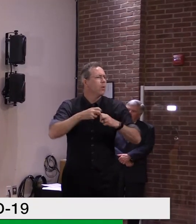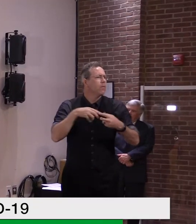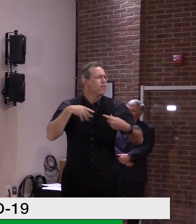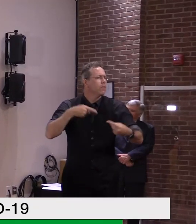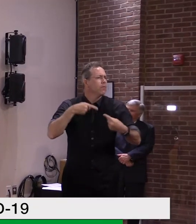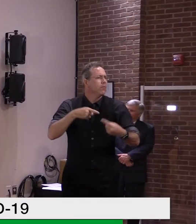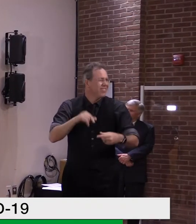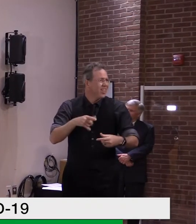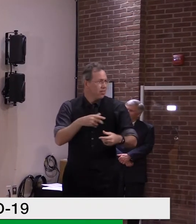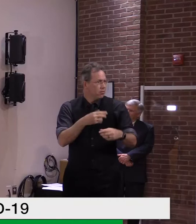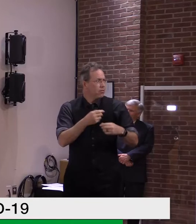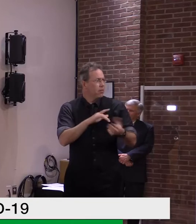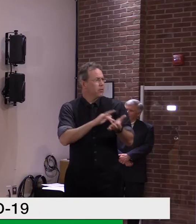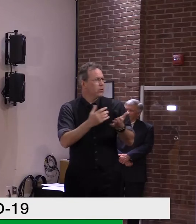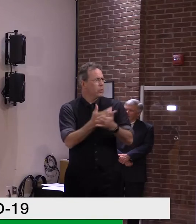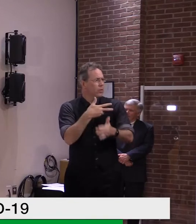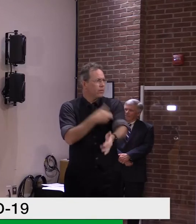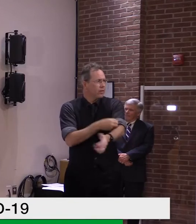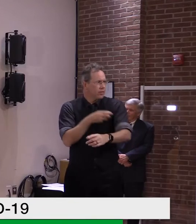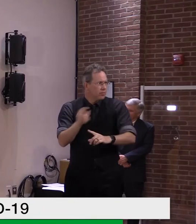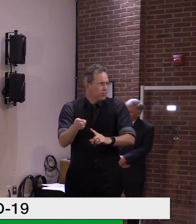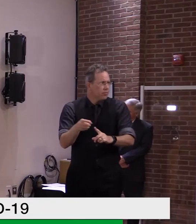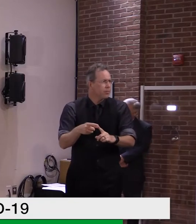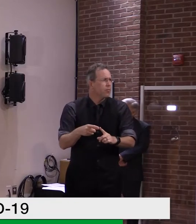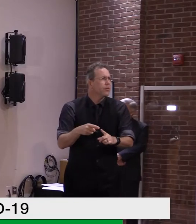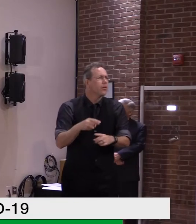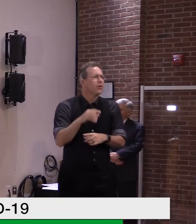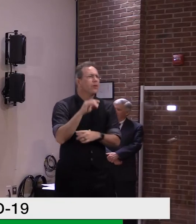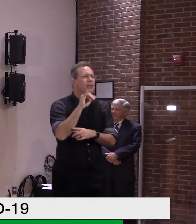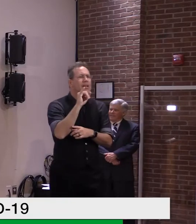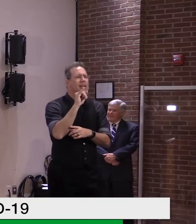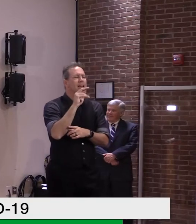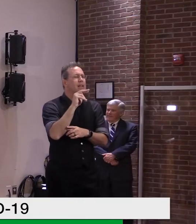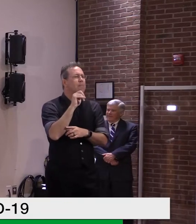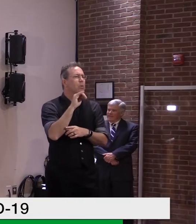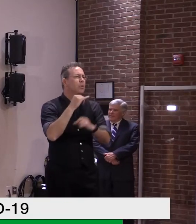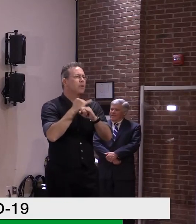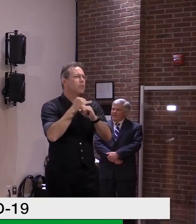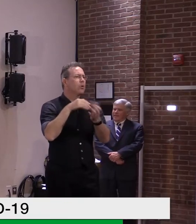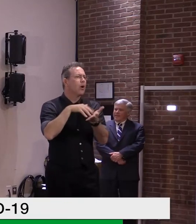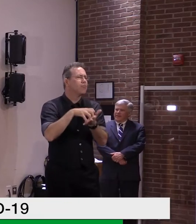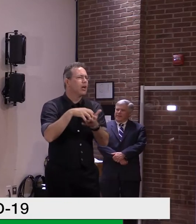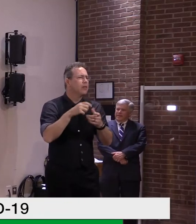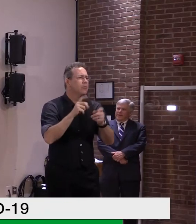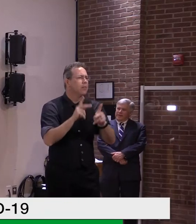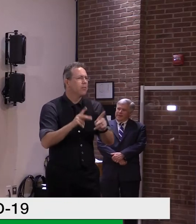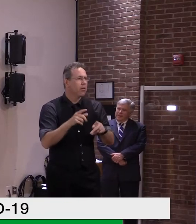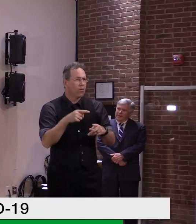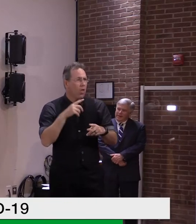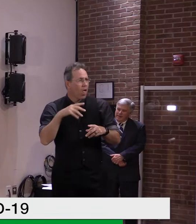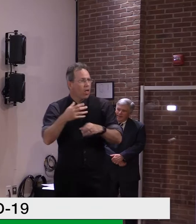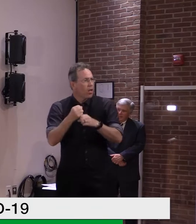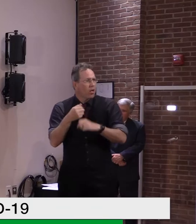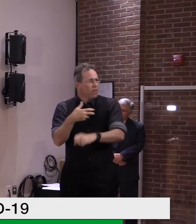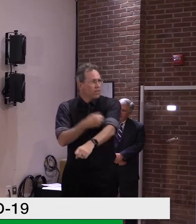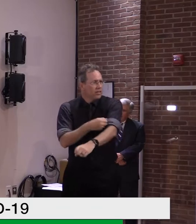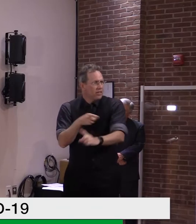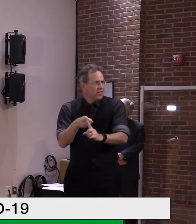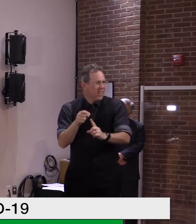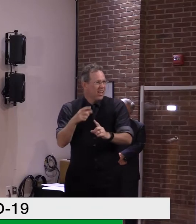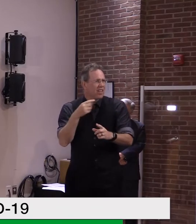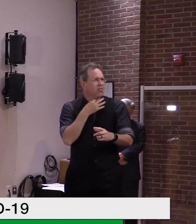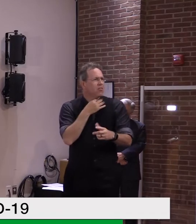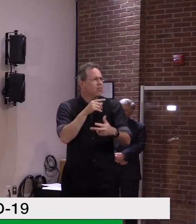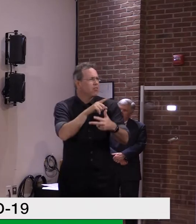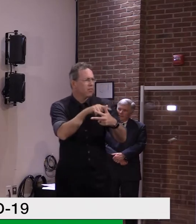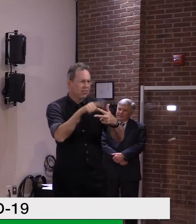immunocompromised Vermonters we have who have not gotten the vaccines that are available now because of their medical situation.